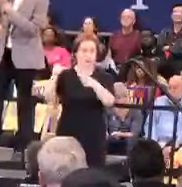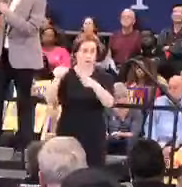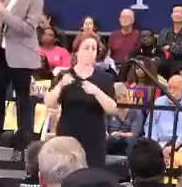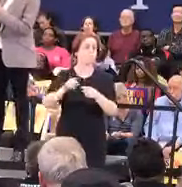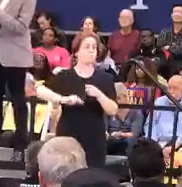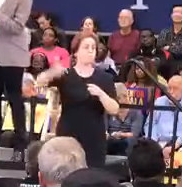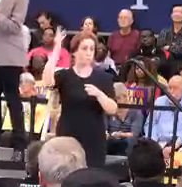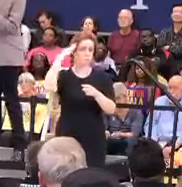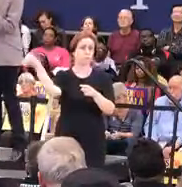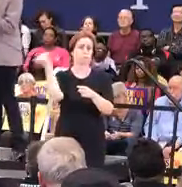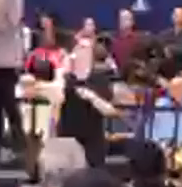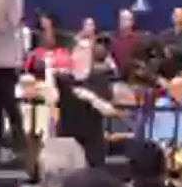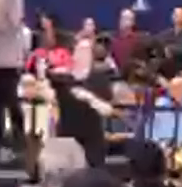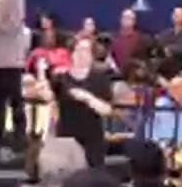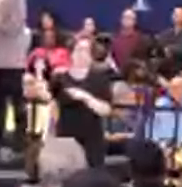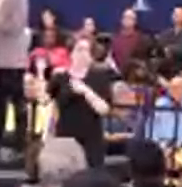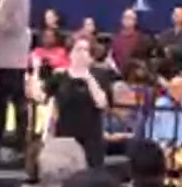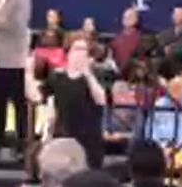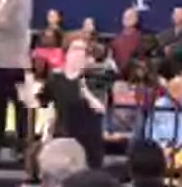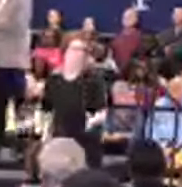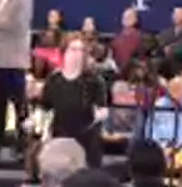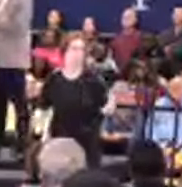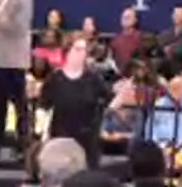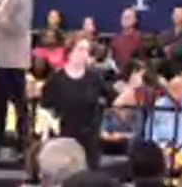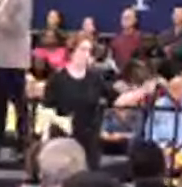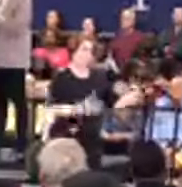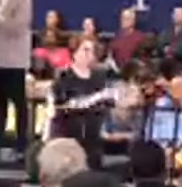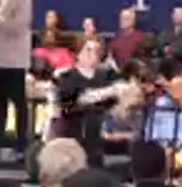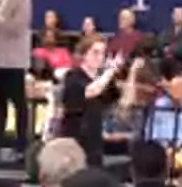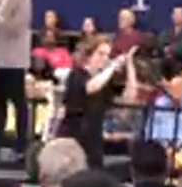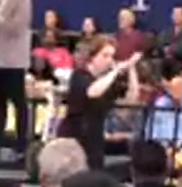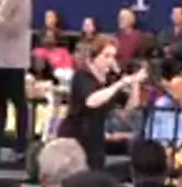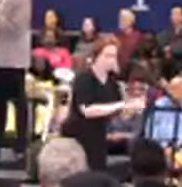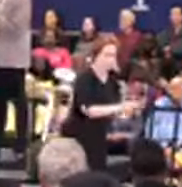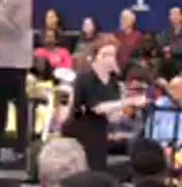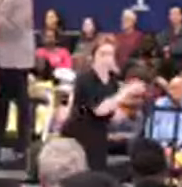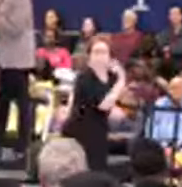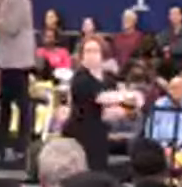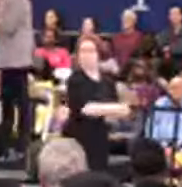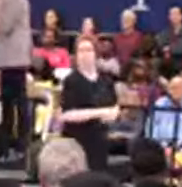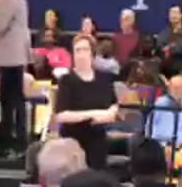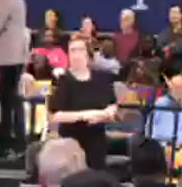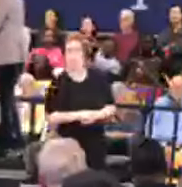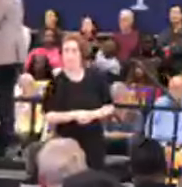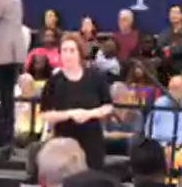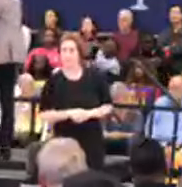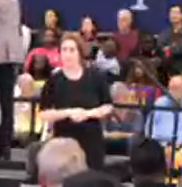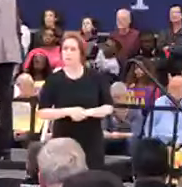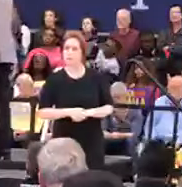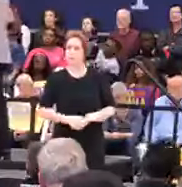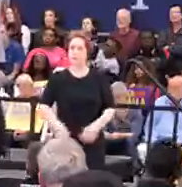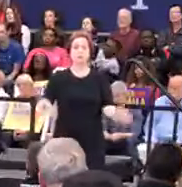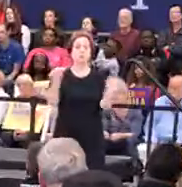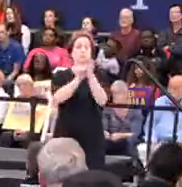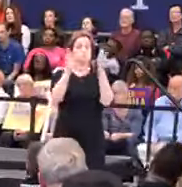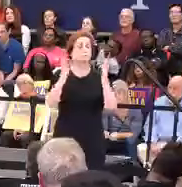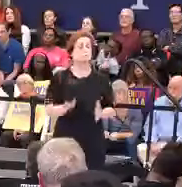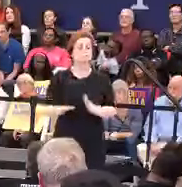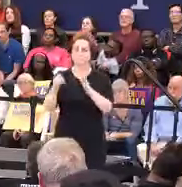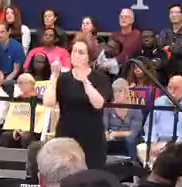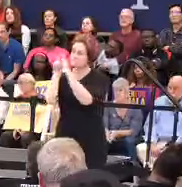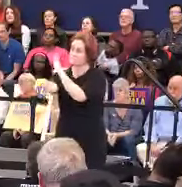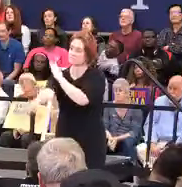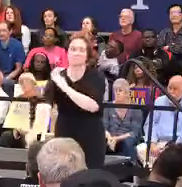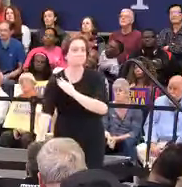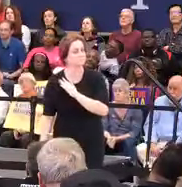Korean dictator over the word of the American intelligence community. On the subject of a journalist who was